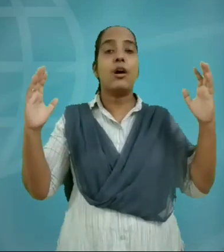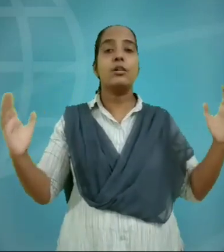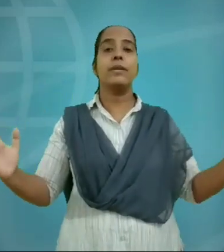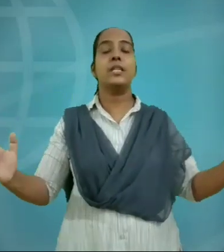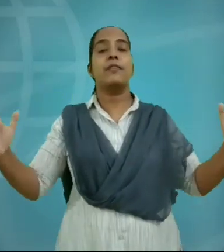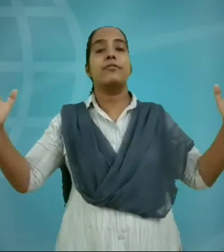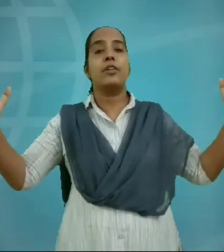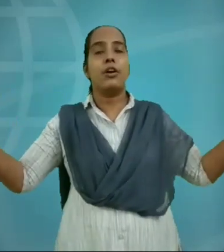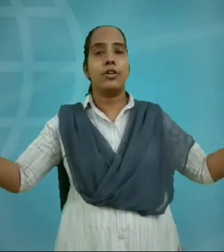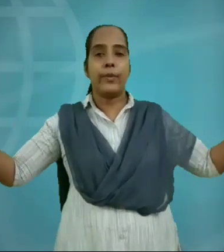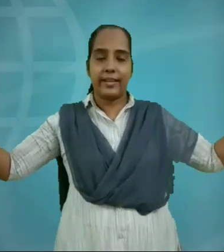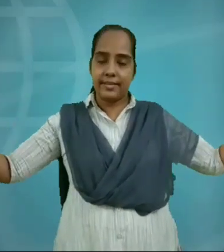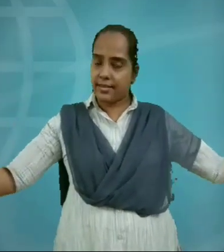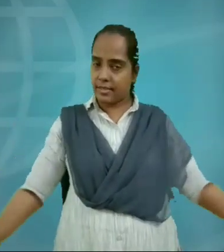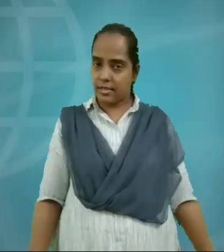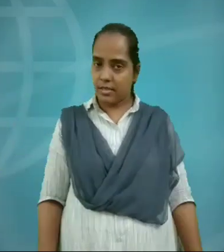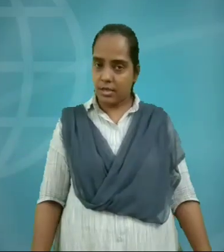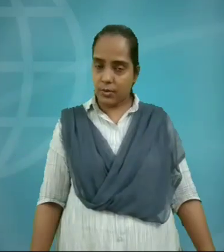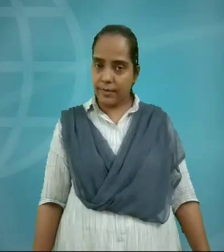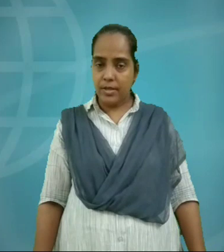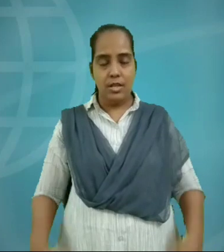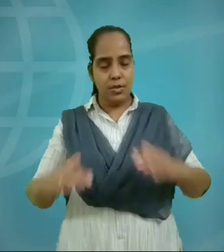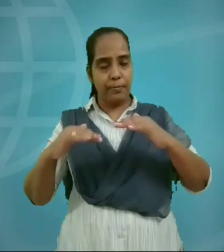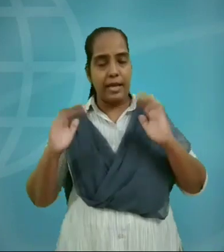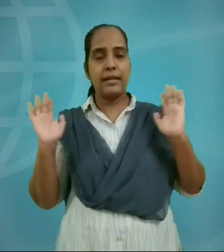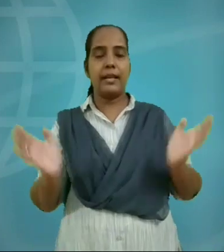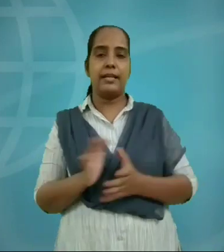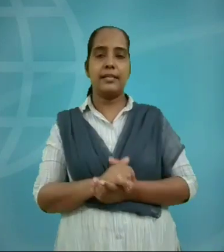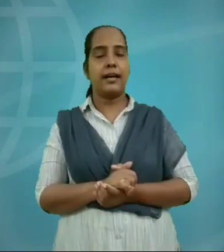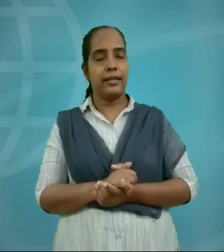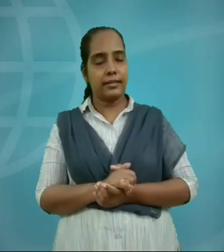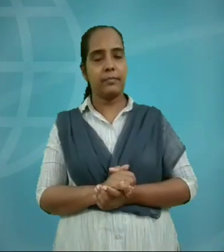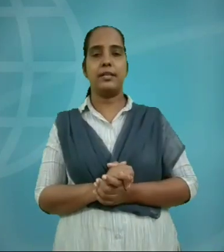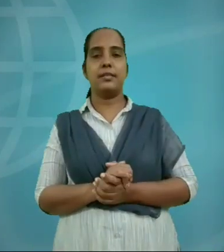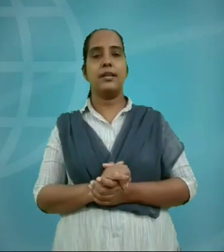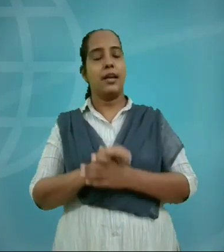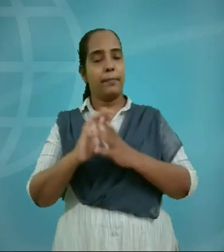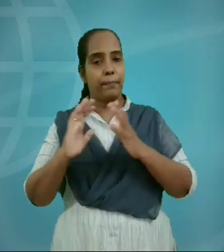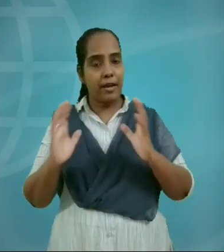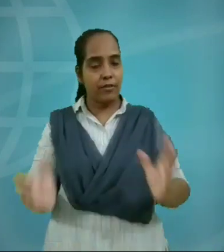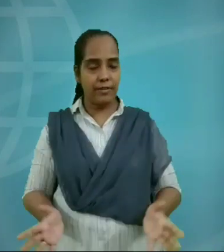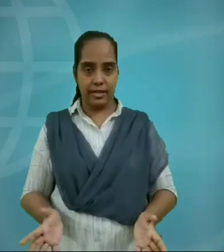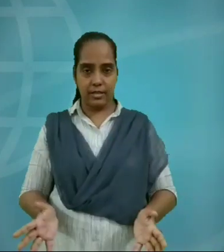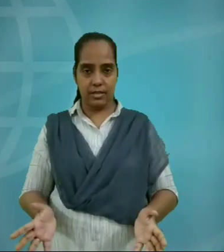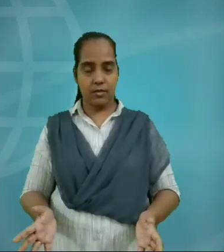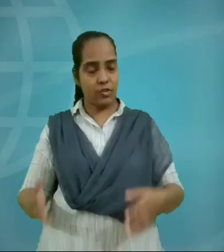not meet however long you extend it. Okay? So parallel lines are nothing but a pair of lines which